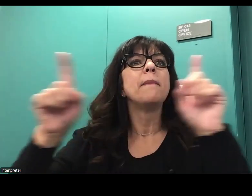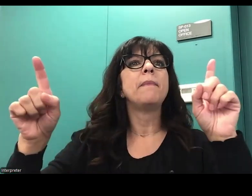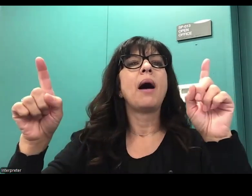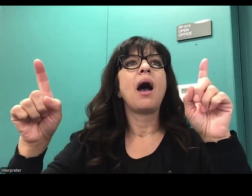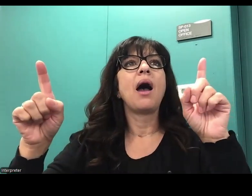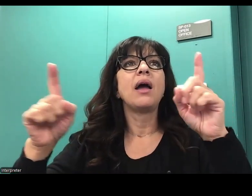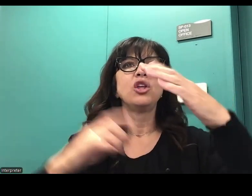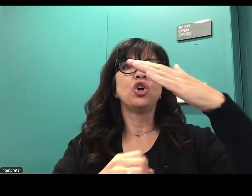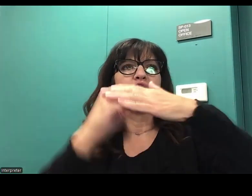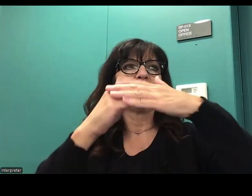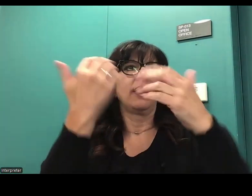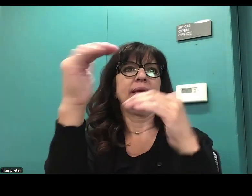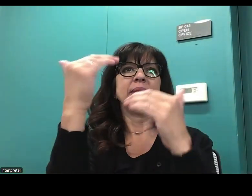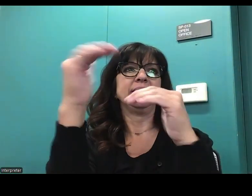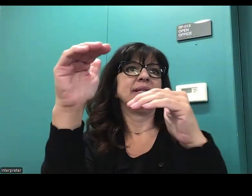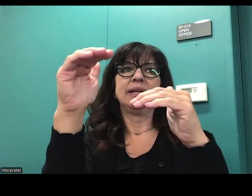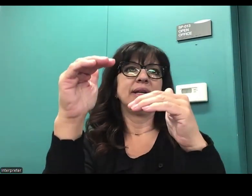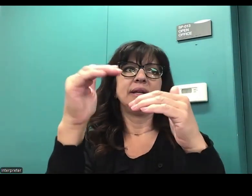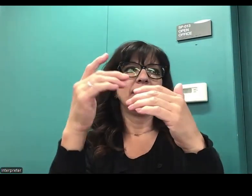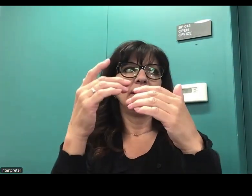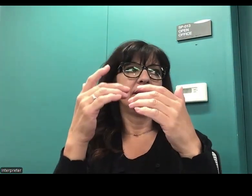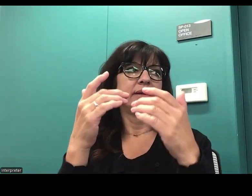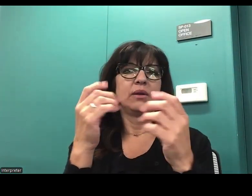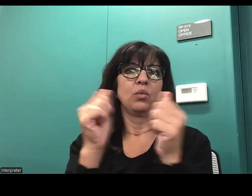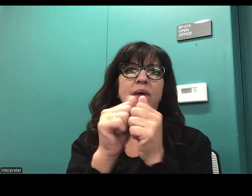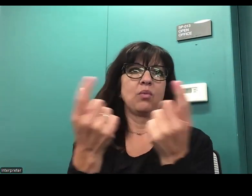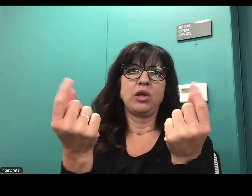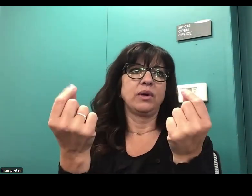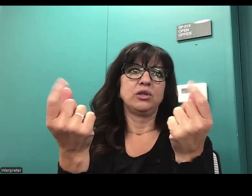on top of you at that moment too. That's